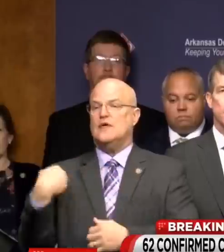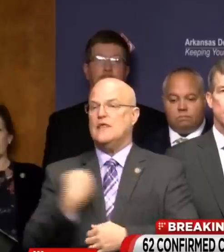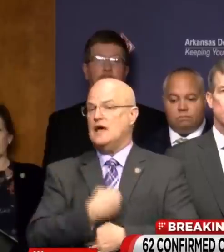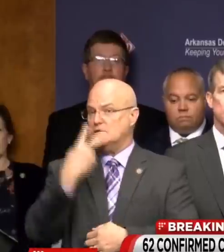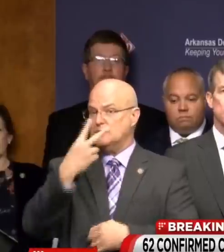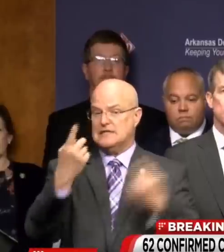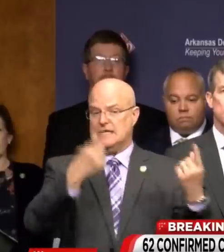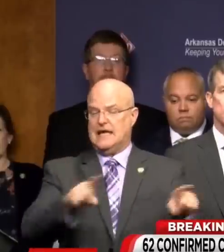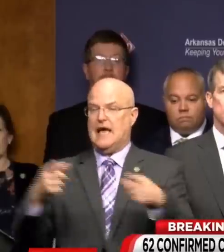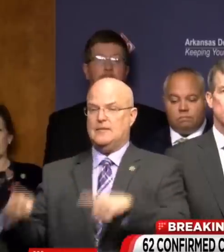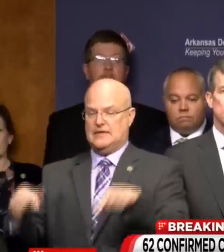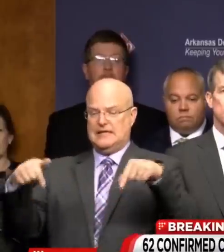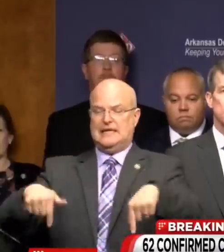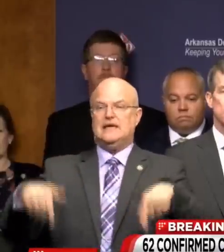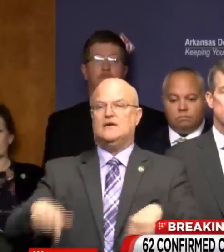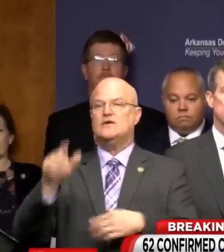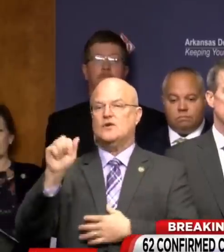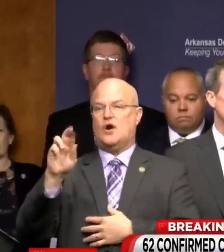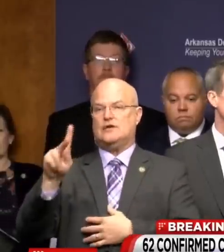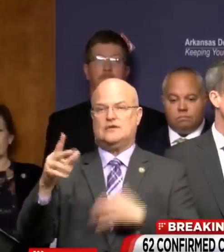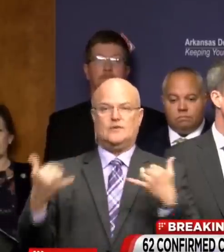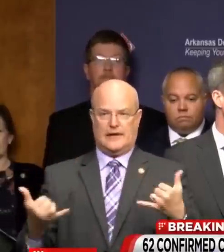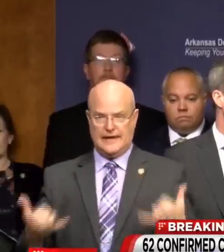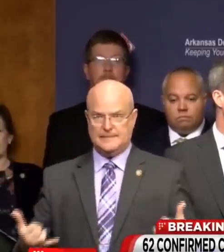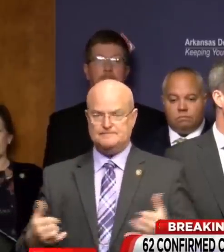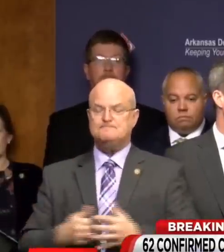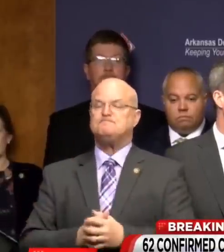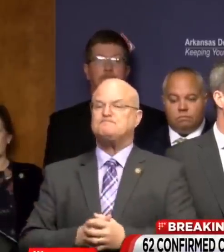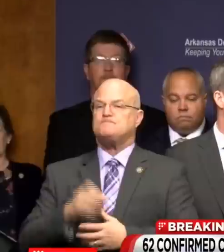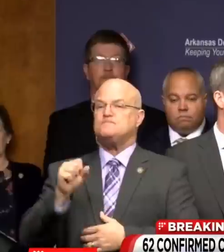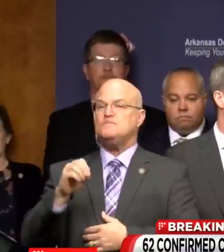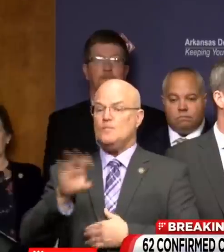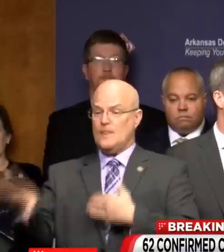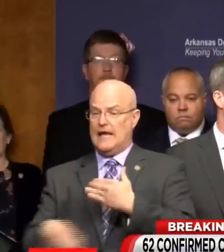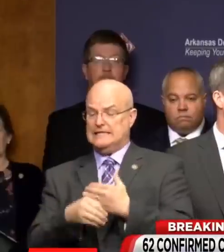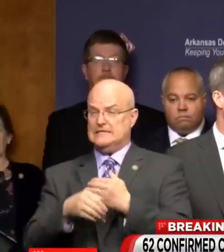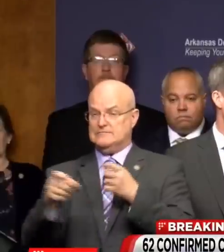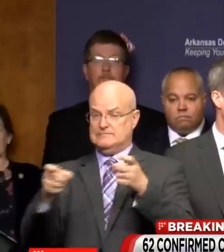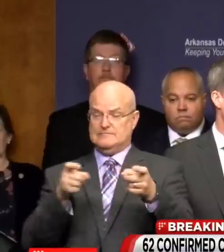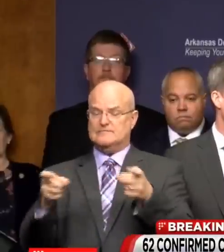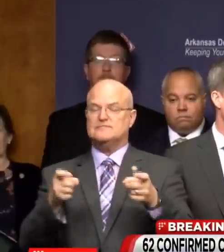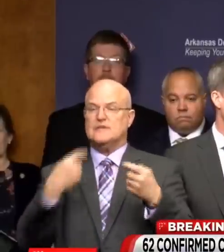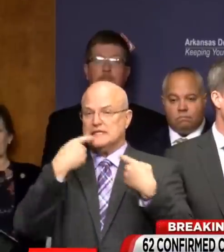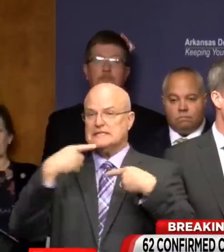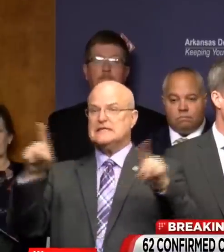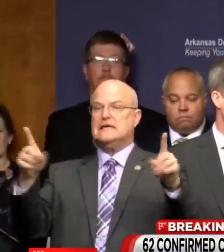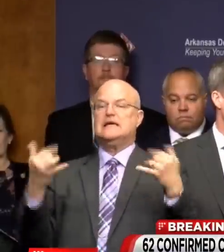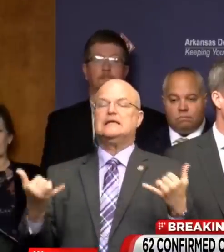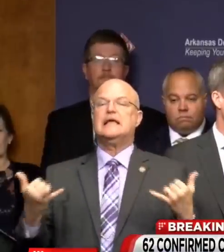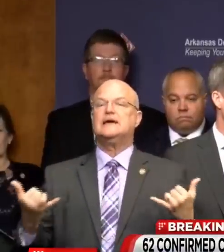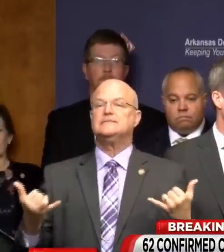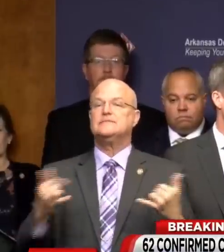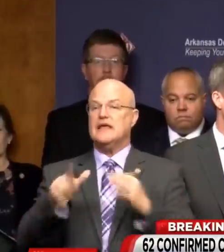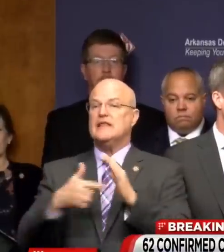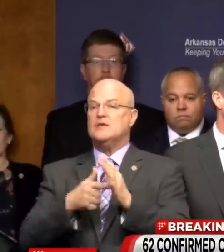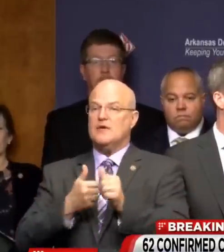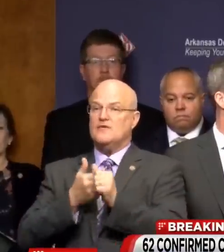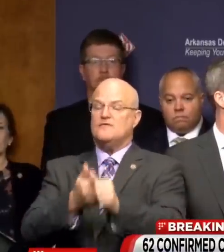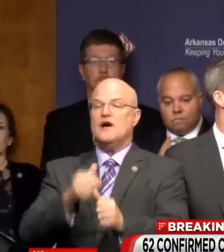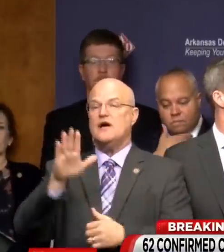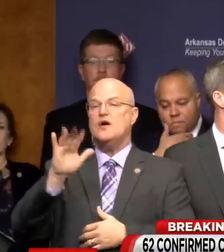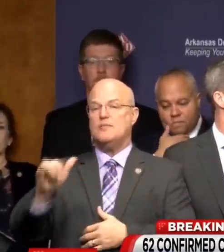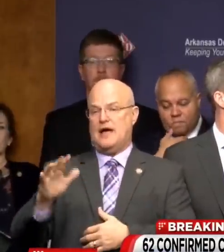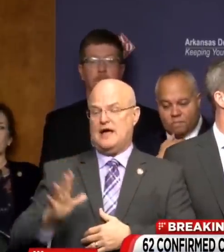we see happening here in Arkansas at the present time. And so additional directives that I want to announce now, these will be followed